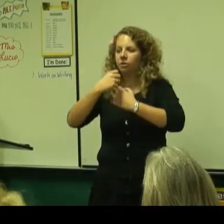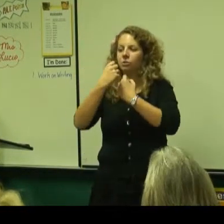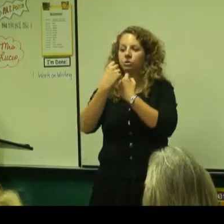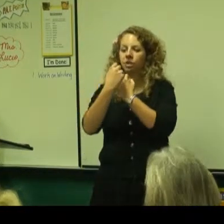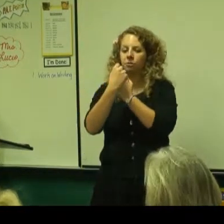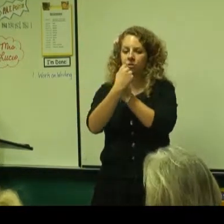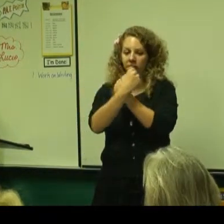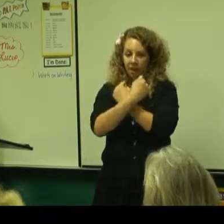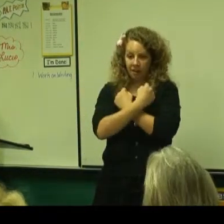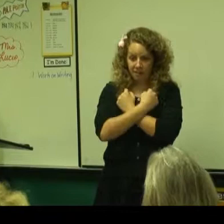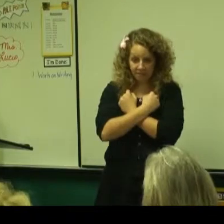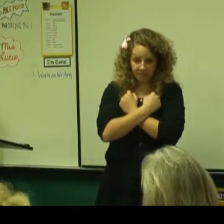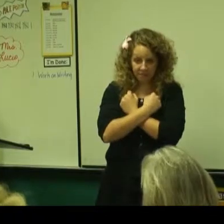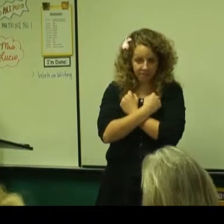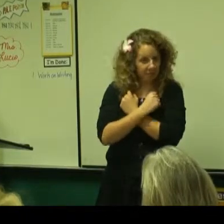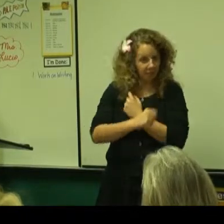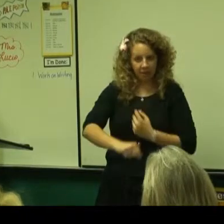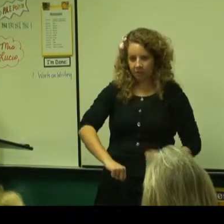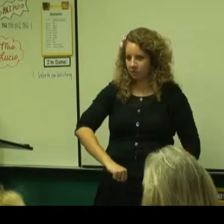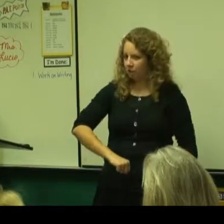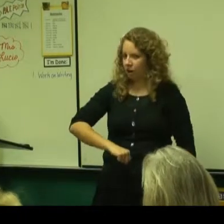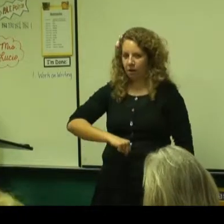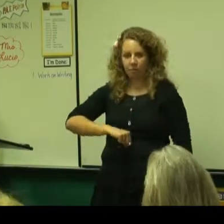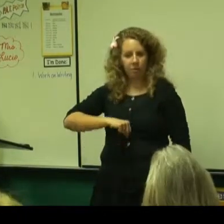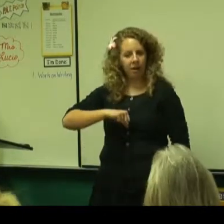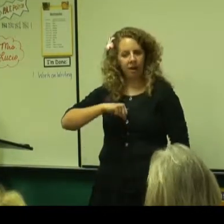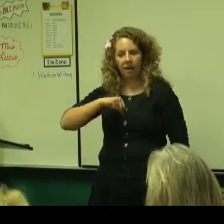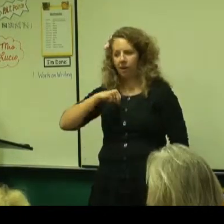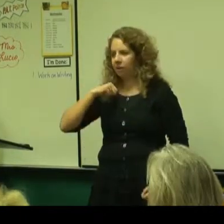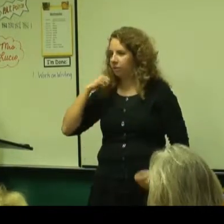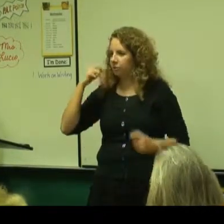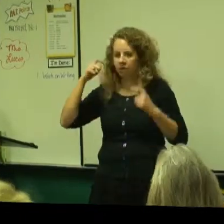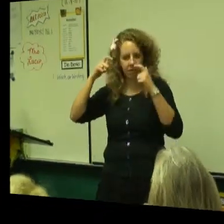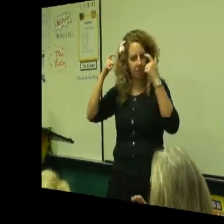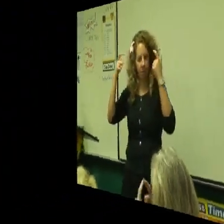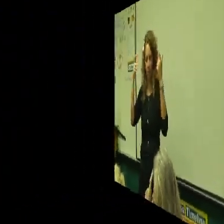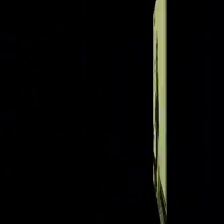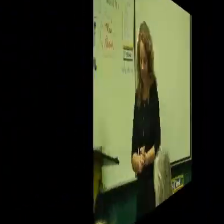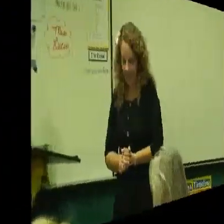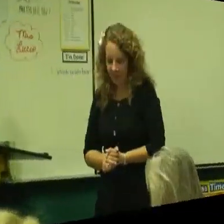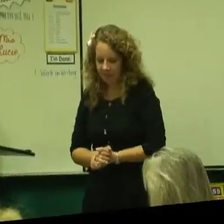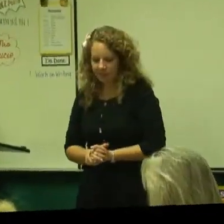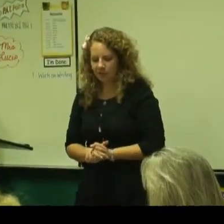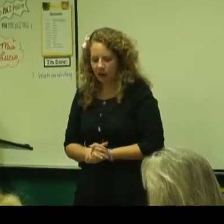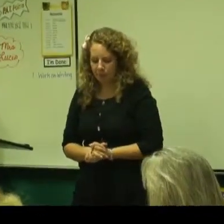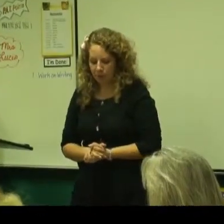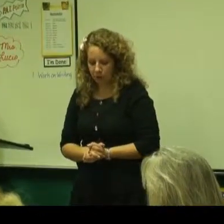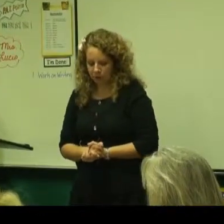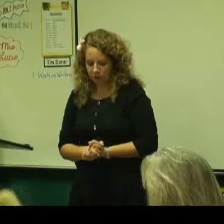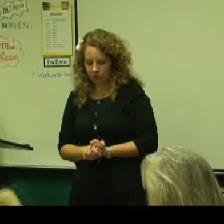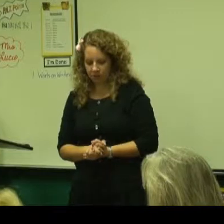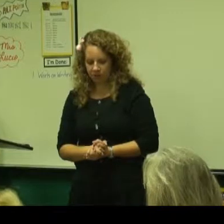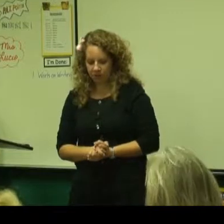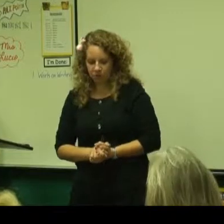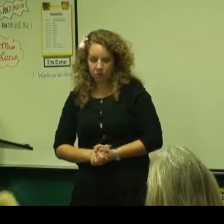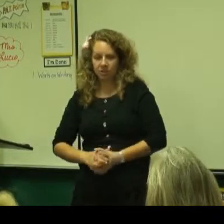you would start with love is not proud, and then love does not boast. So this